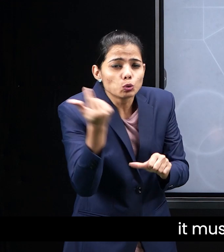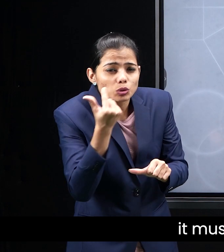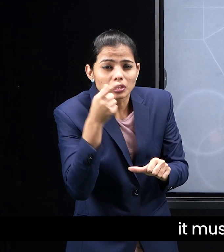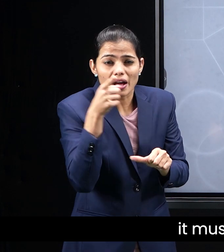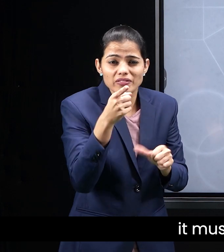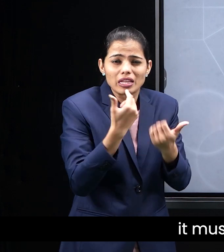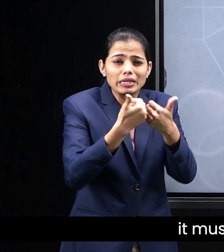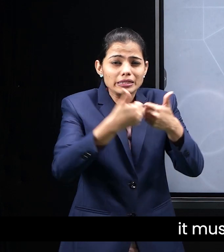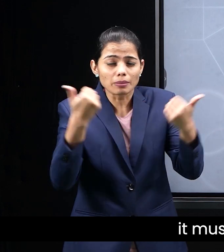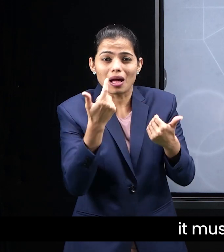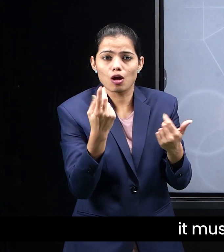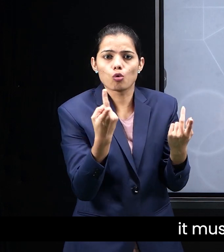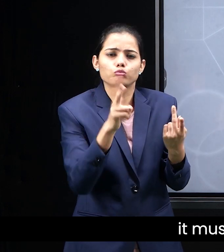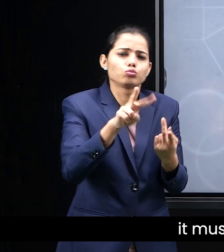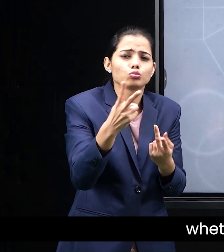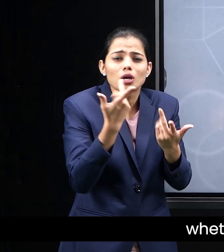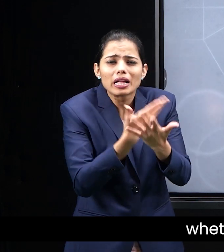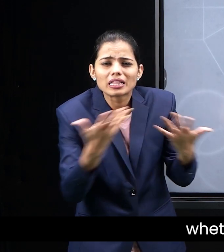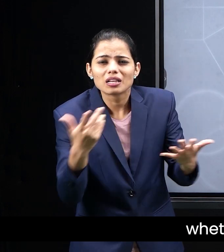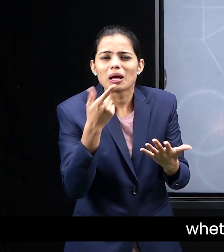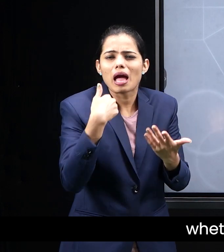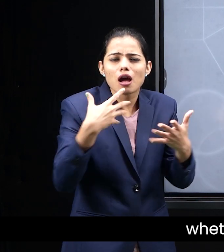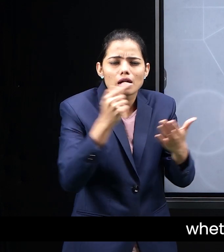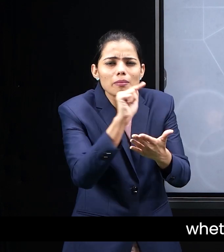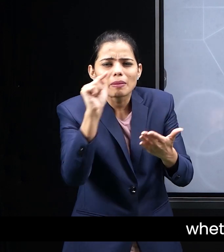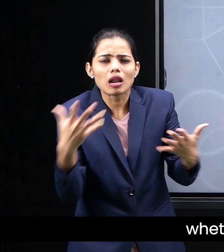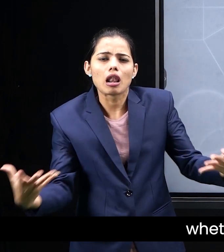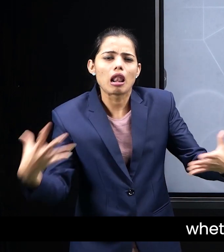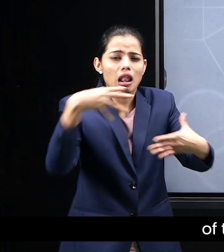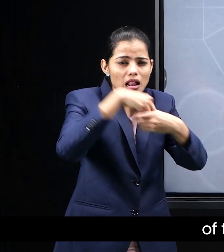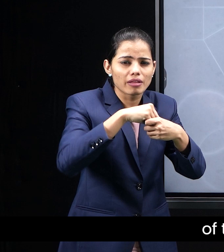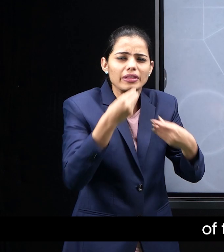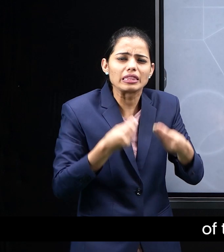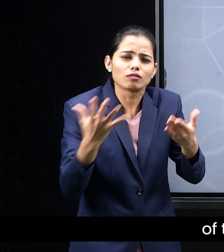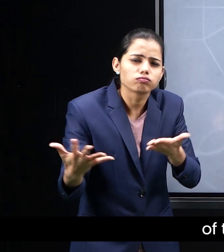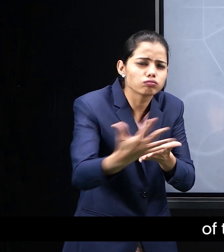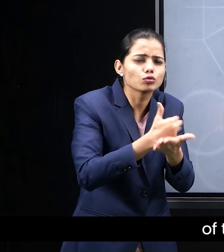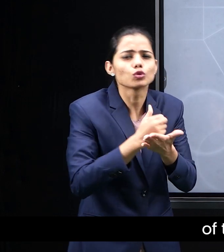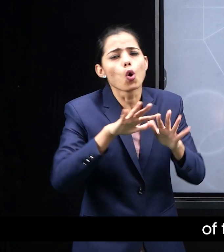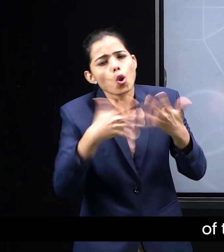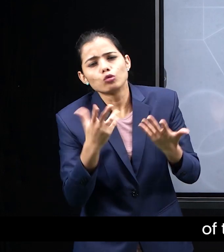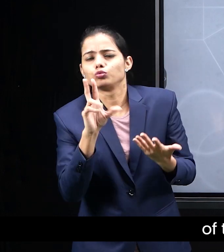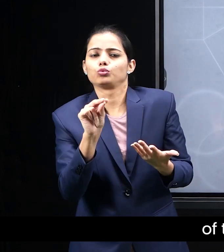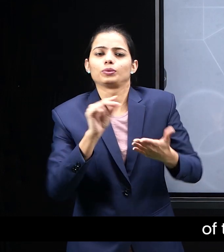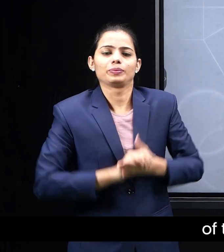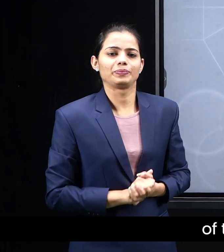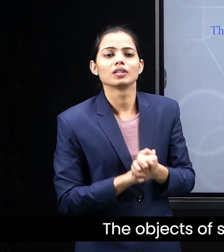possible for us to decide whether the object is an element of the given collection or not.